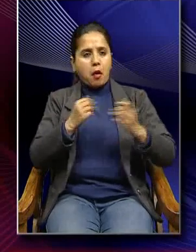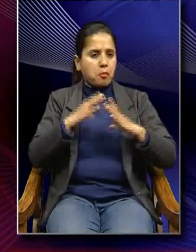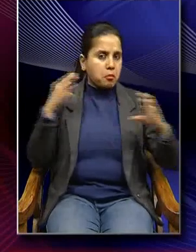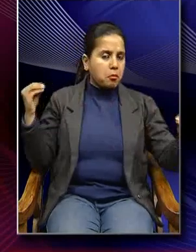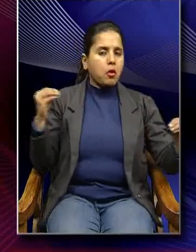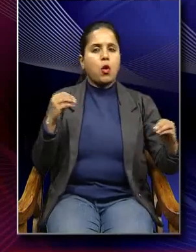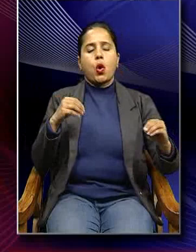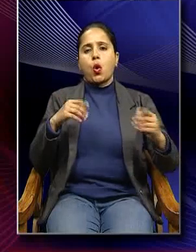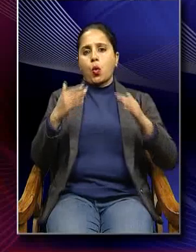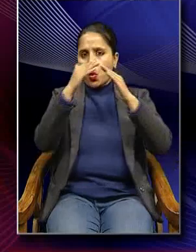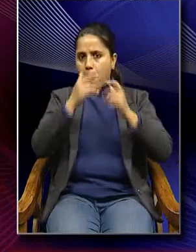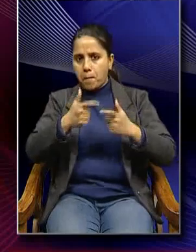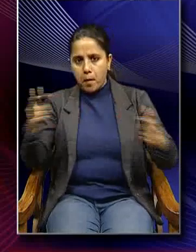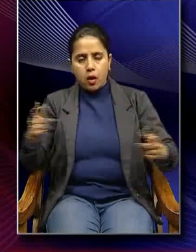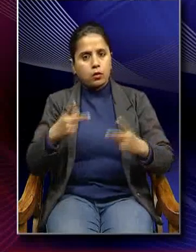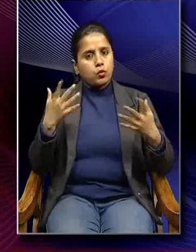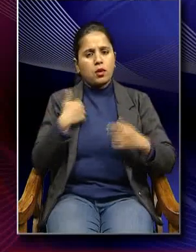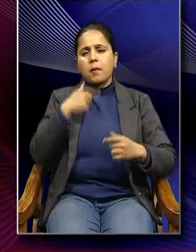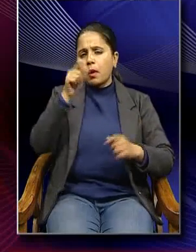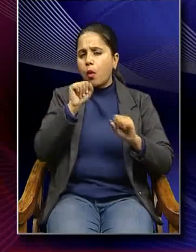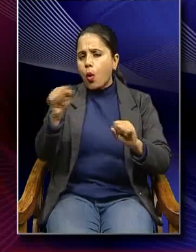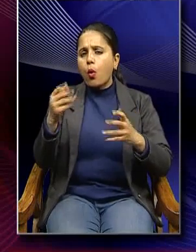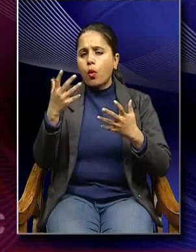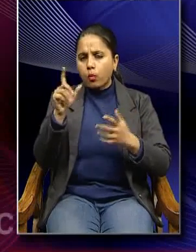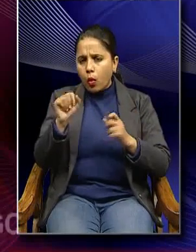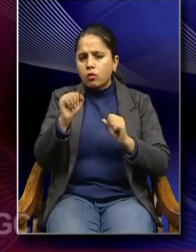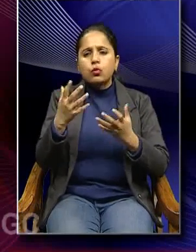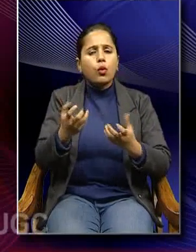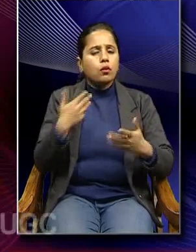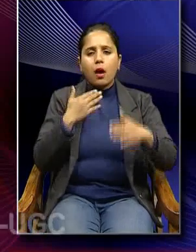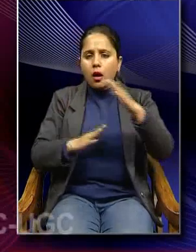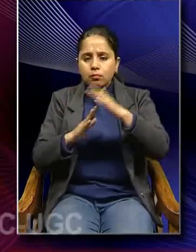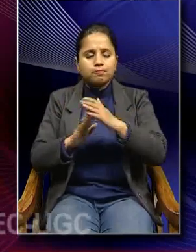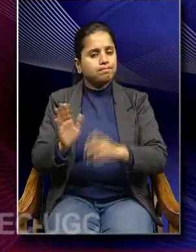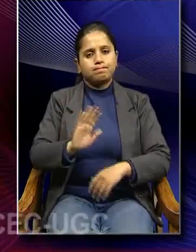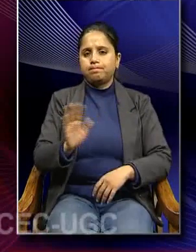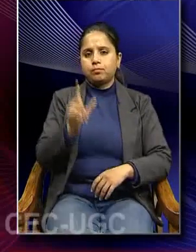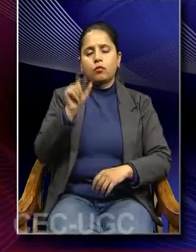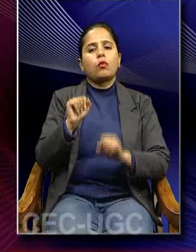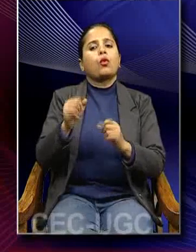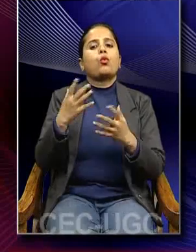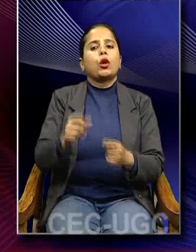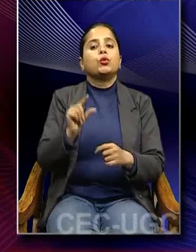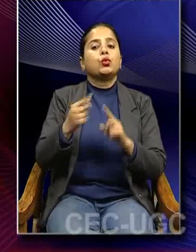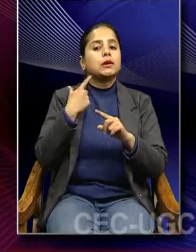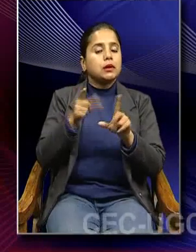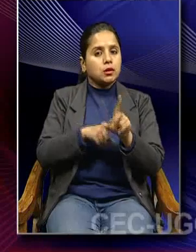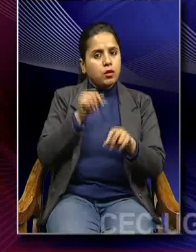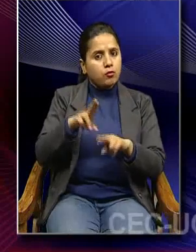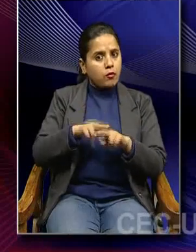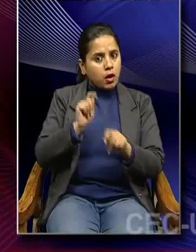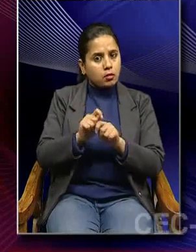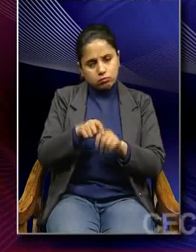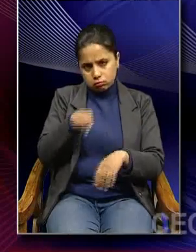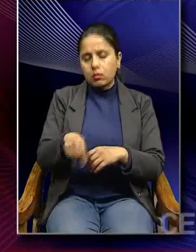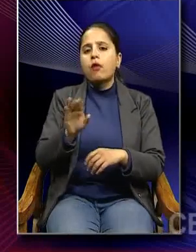make no restriction on their individual preferences. The individual utility functions will